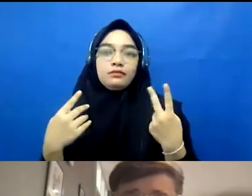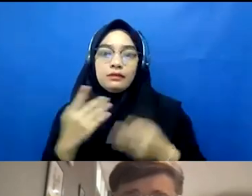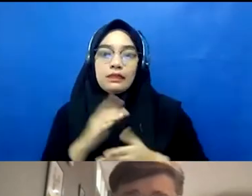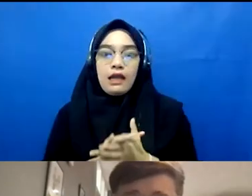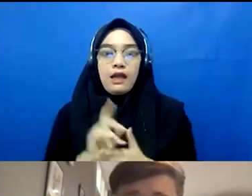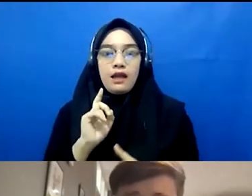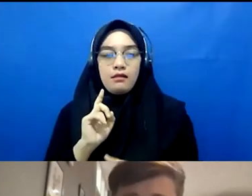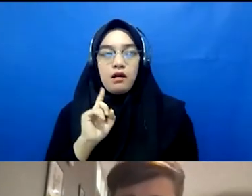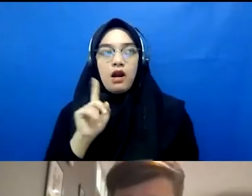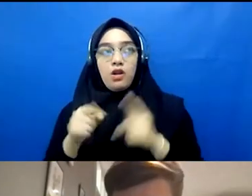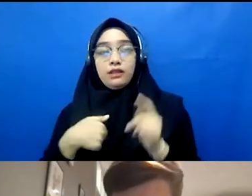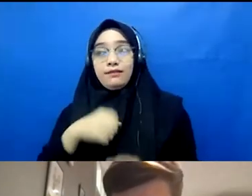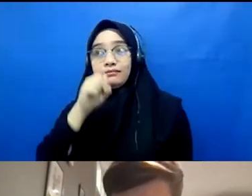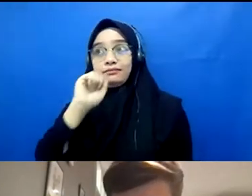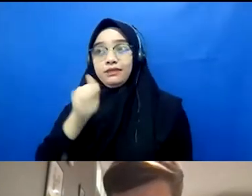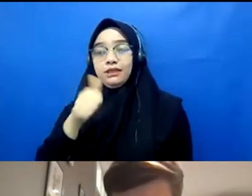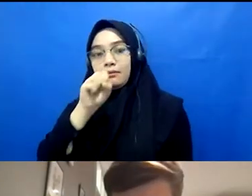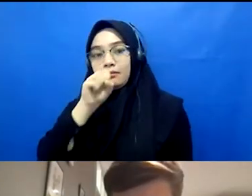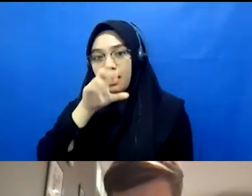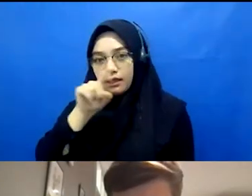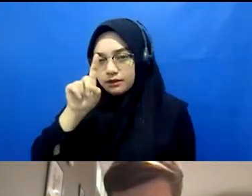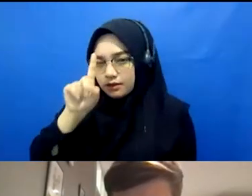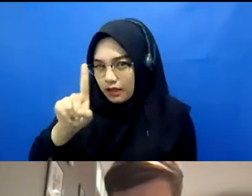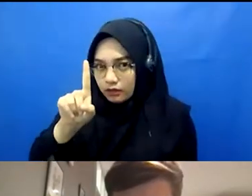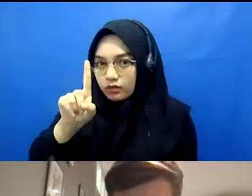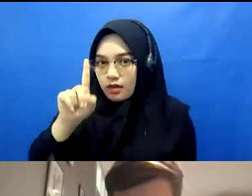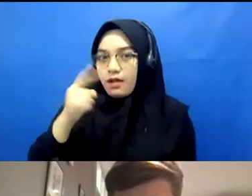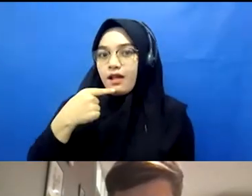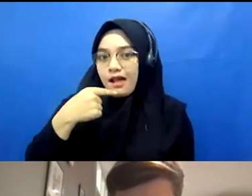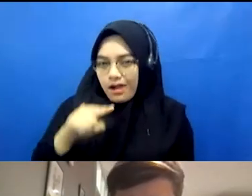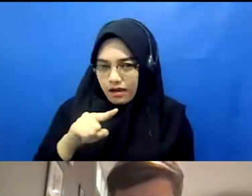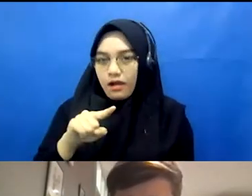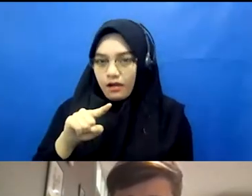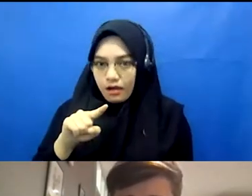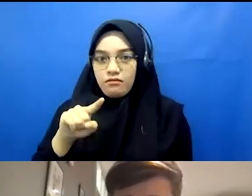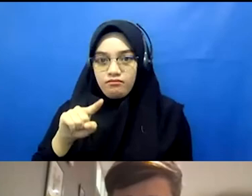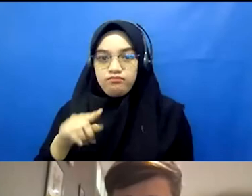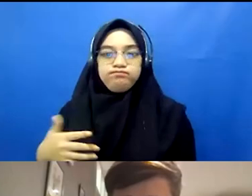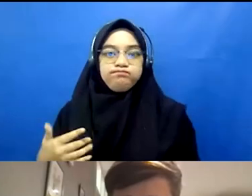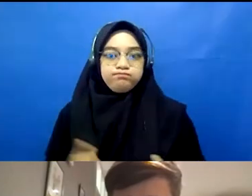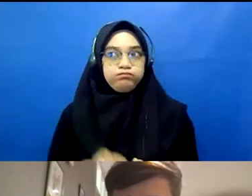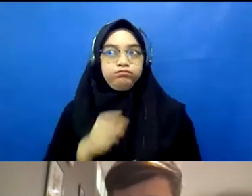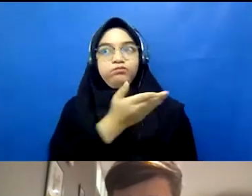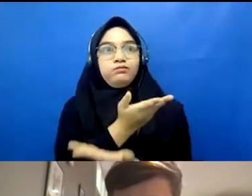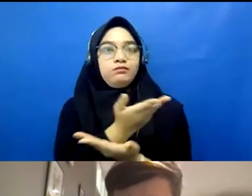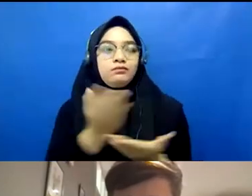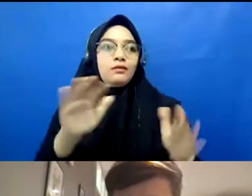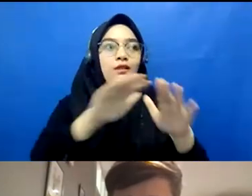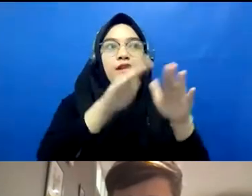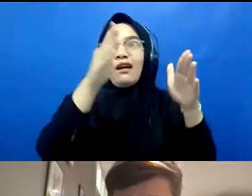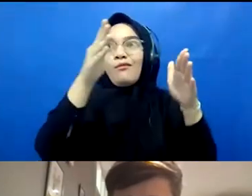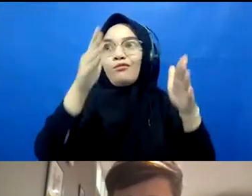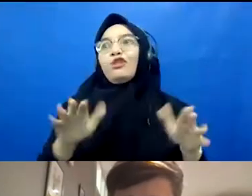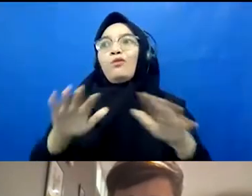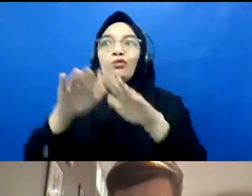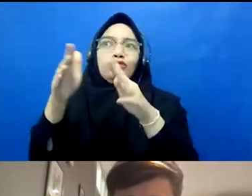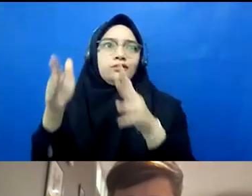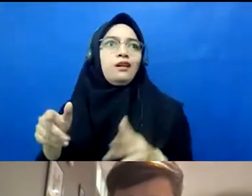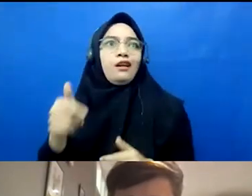thing, because our speakers have said, companies out there are actually more ready than we think they